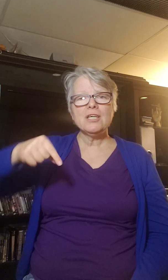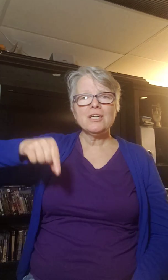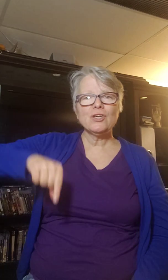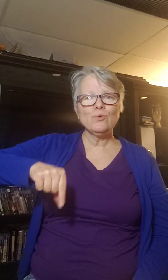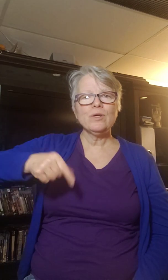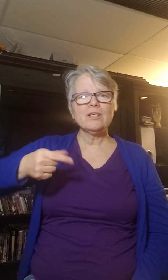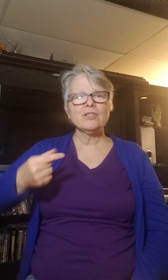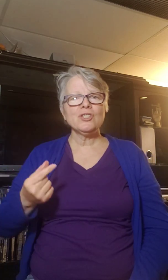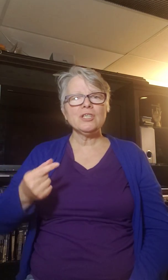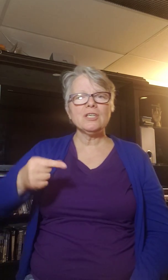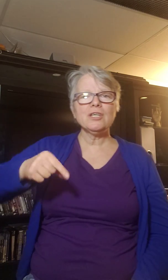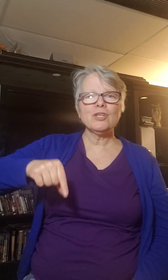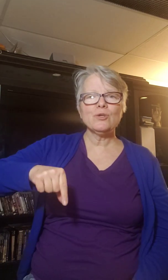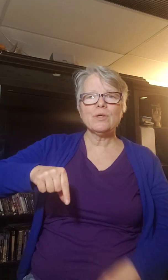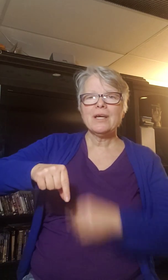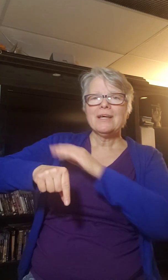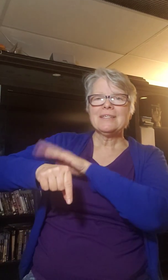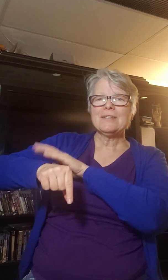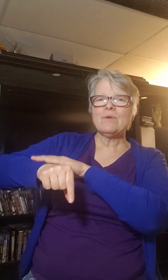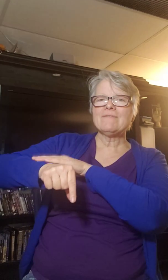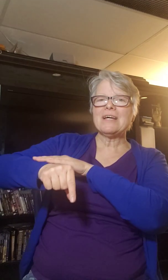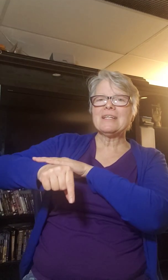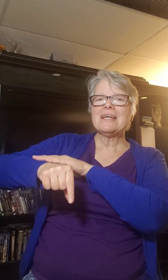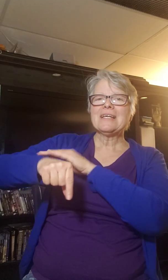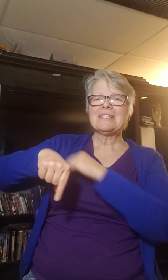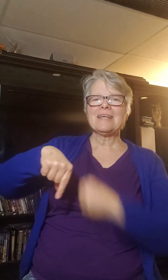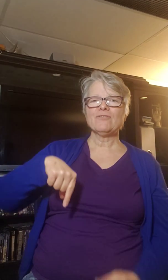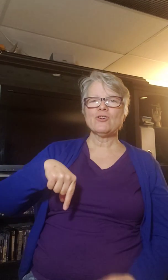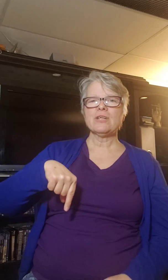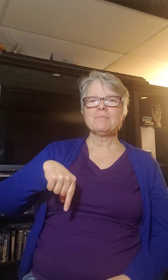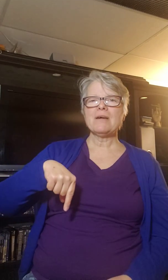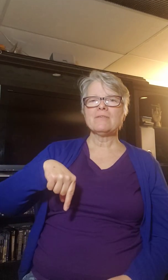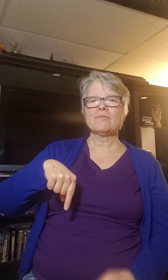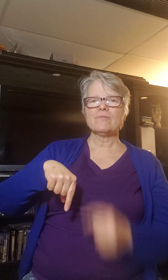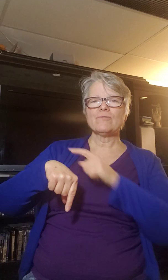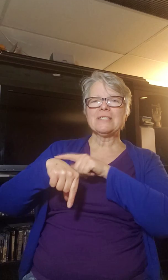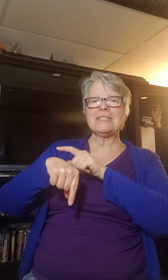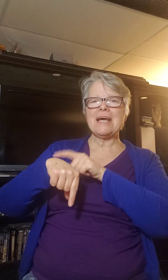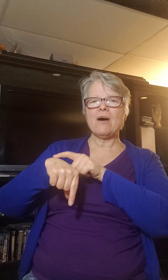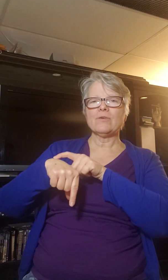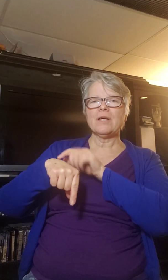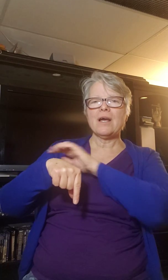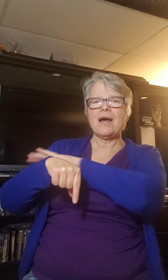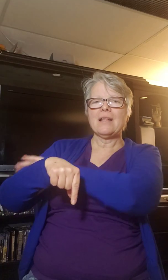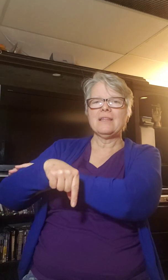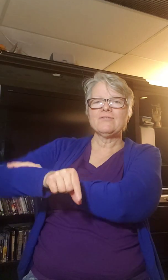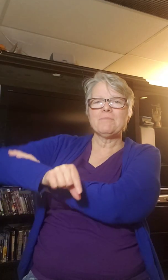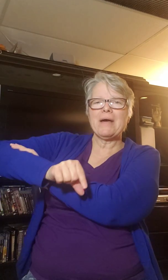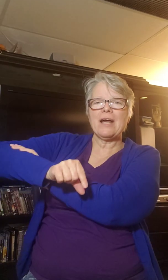G, Q. G, Q. See what I've done? Instead of turning my wrist down, I've lifted my elbow